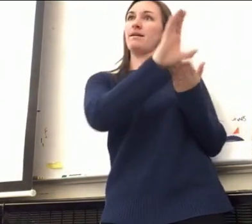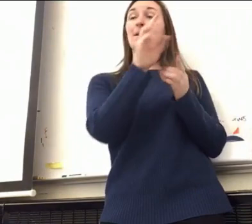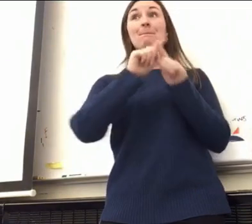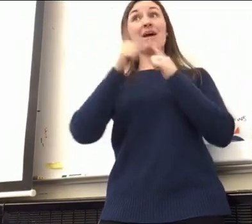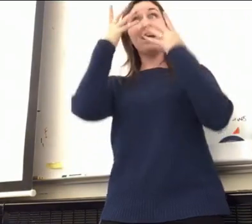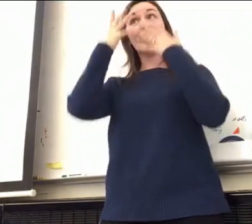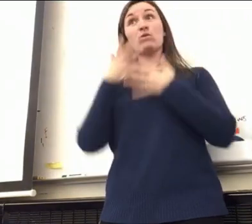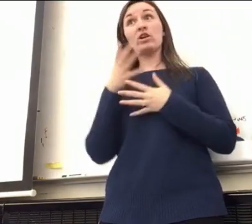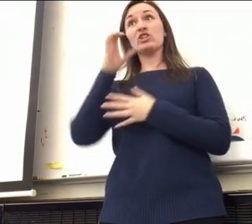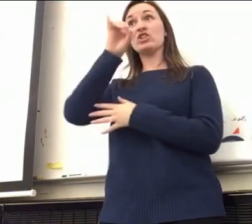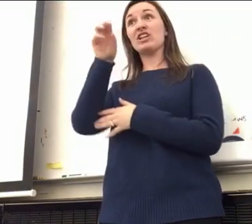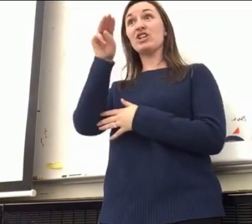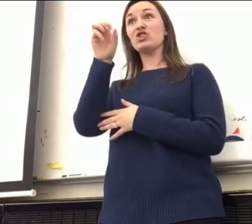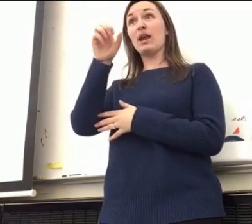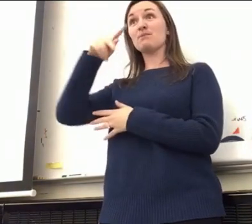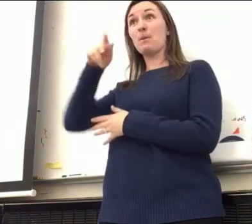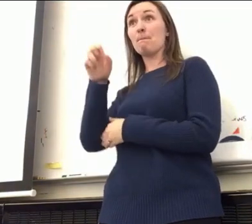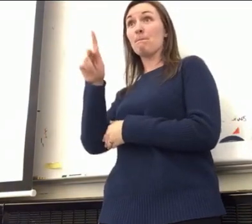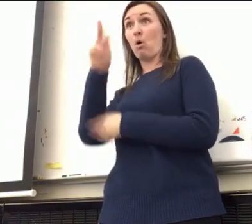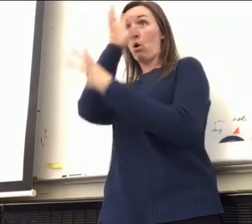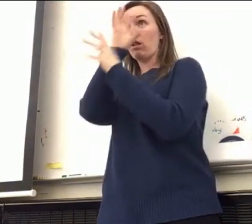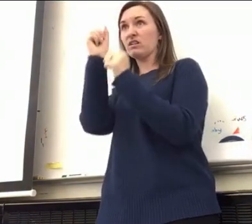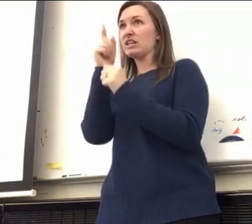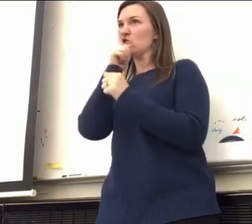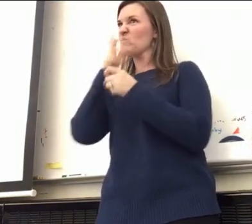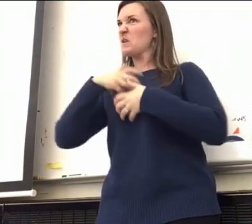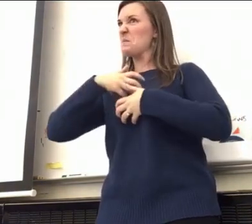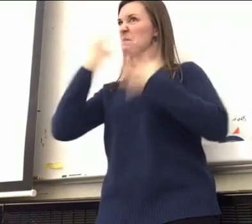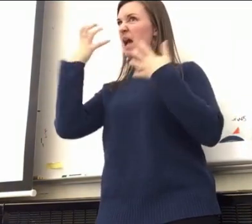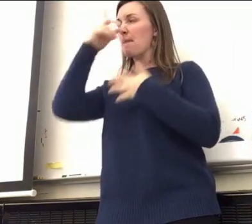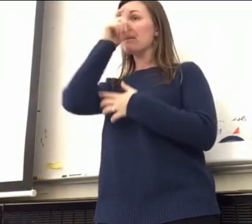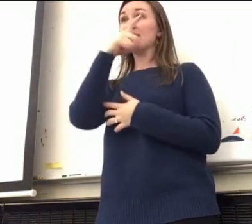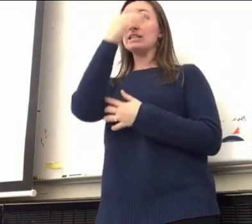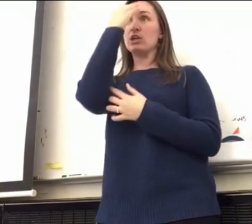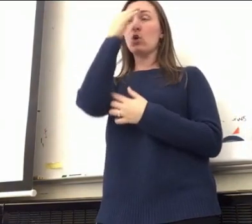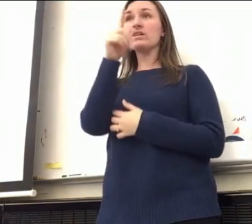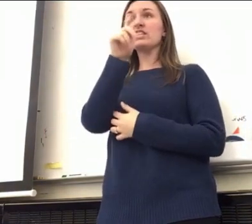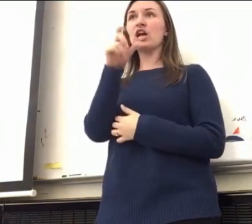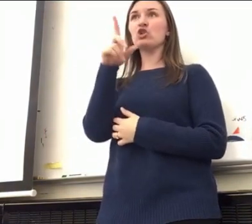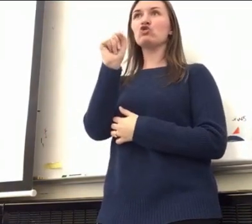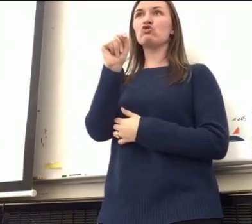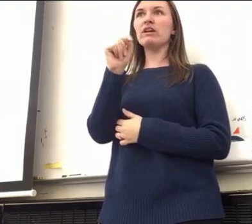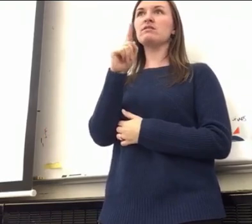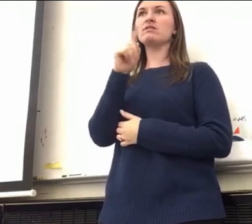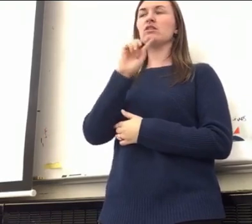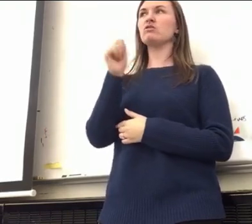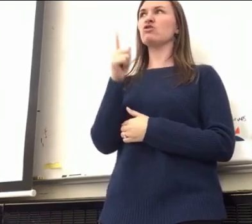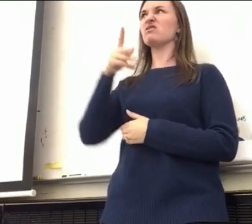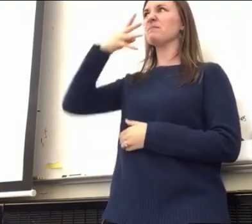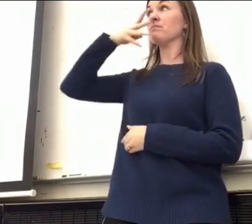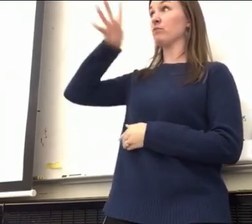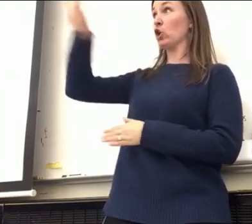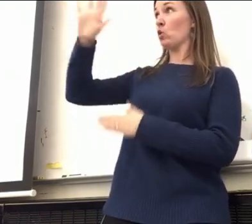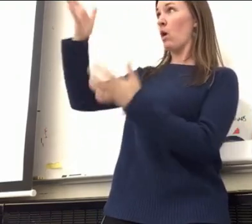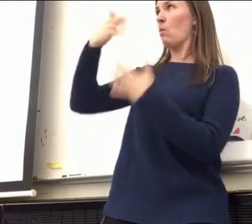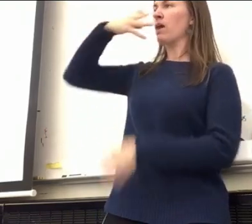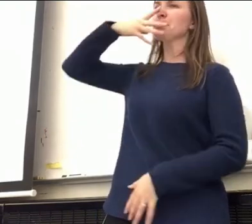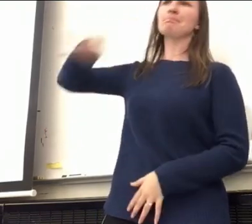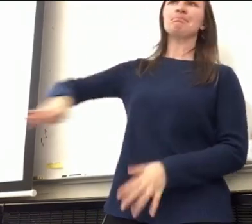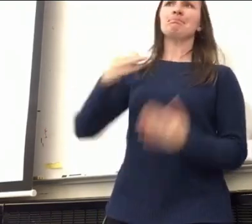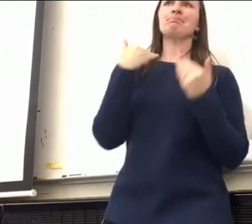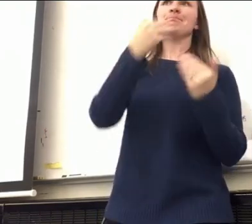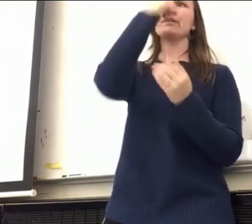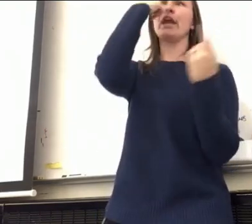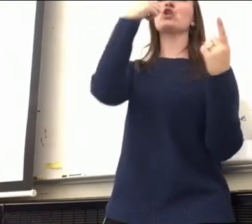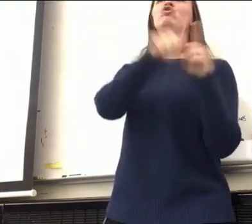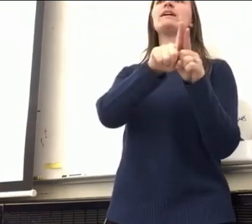Polk is really mad, because he knows that Trist has totally just backstabbed him. At least that's what he thinks. He then sends out